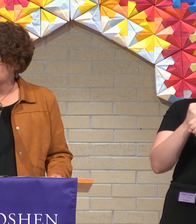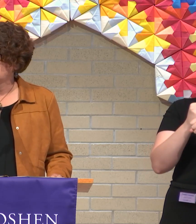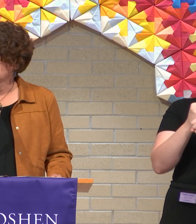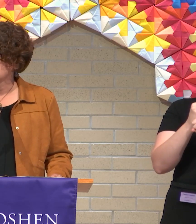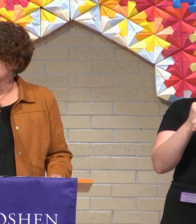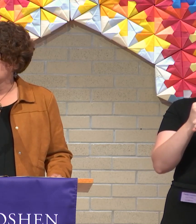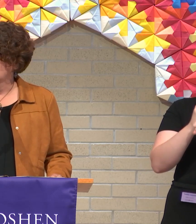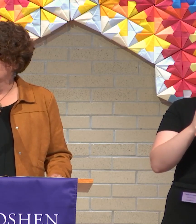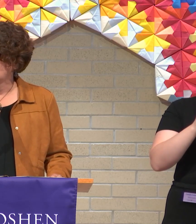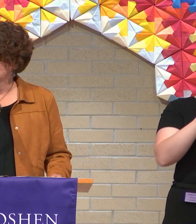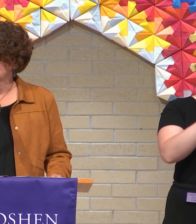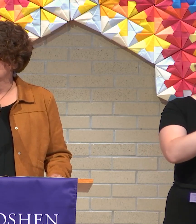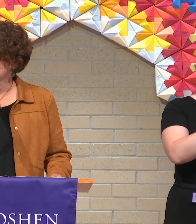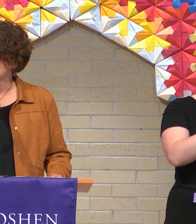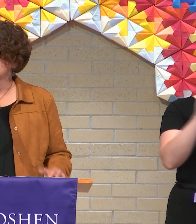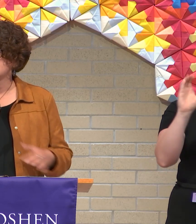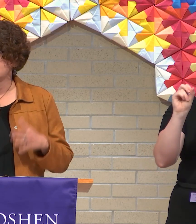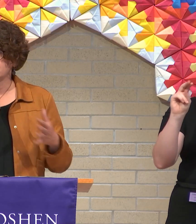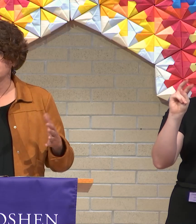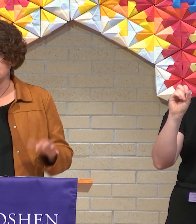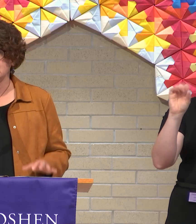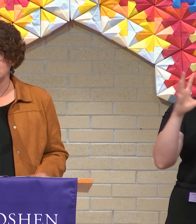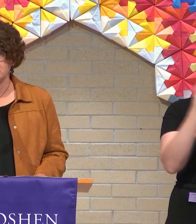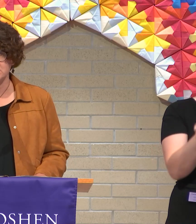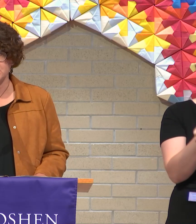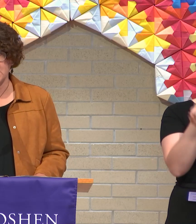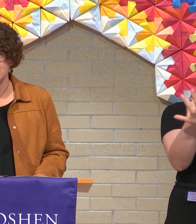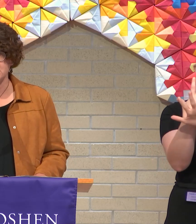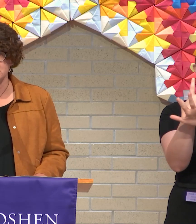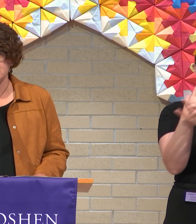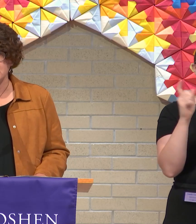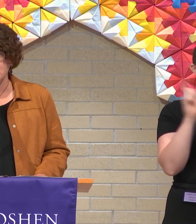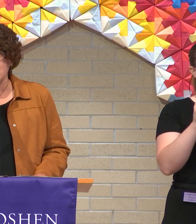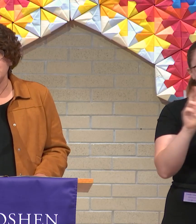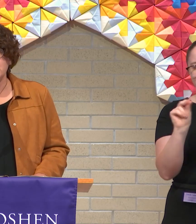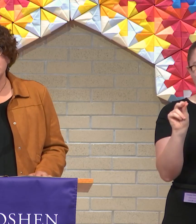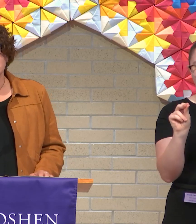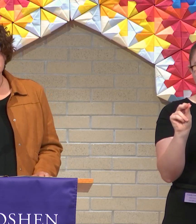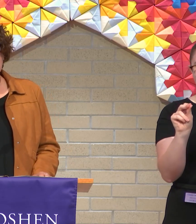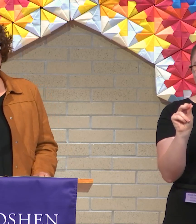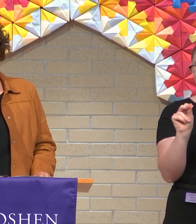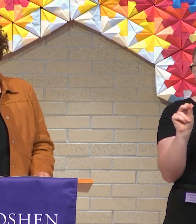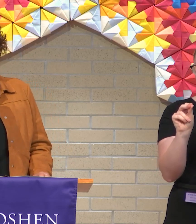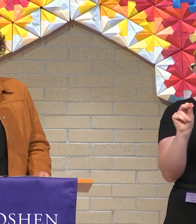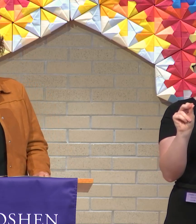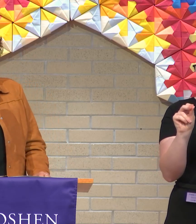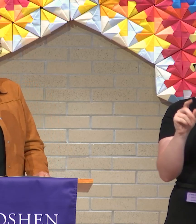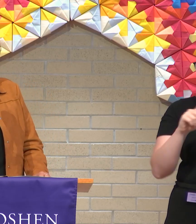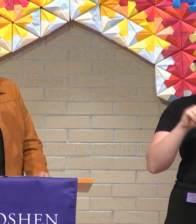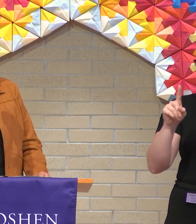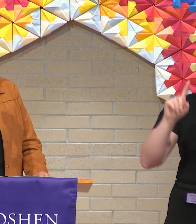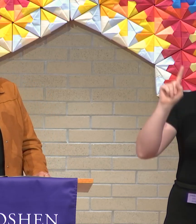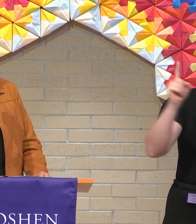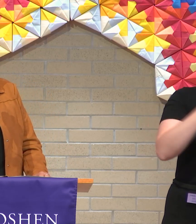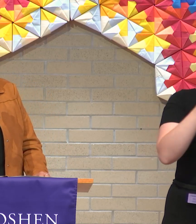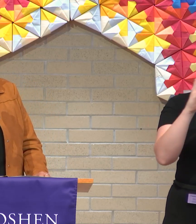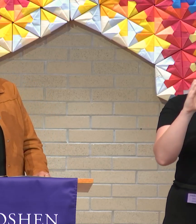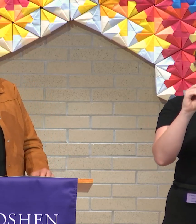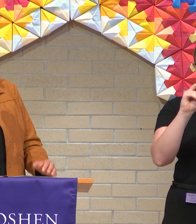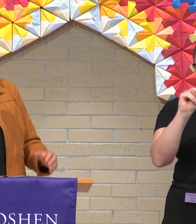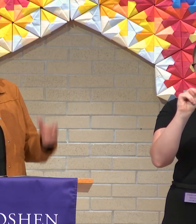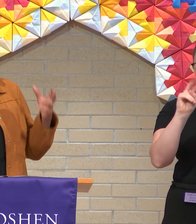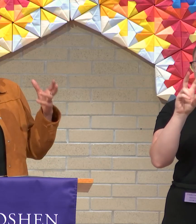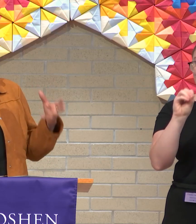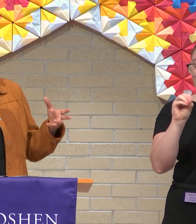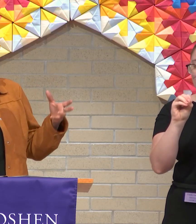our chapels and convocations instead of meeting in this space. But for the opening convo, it